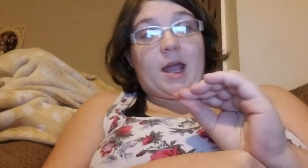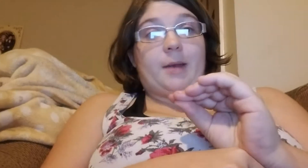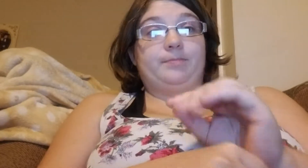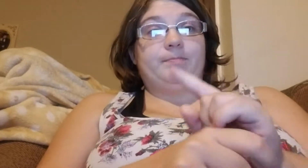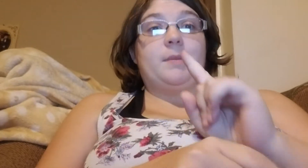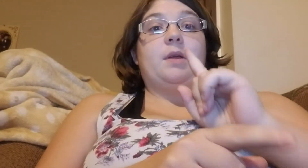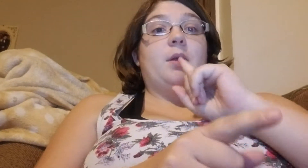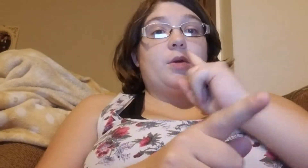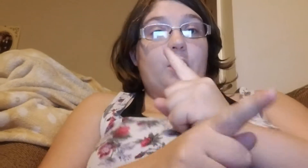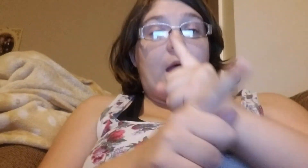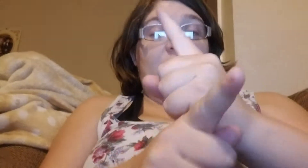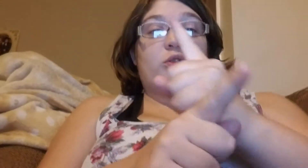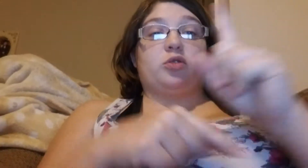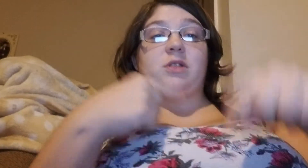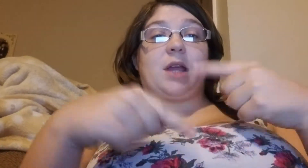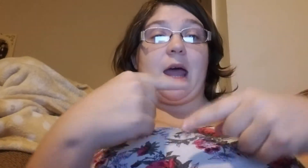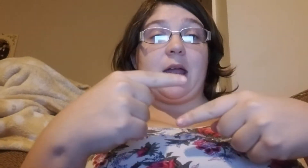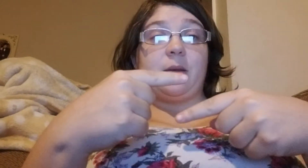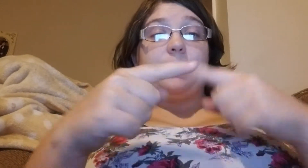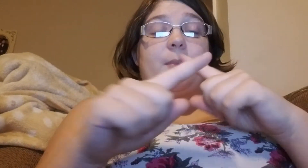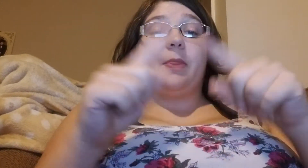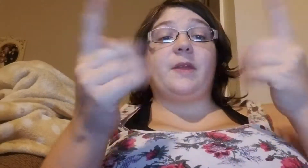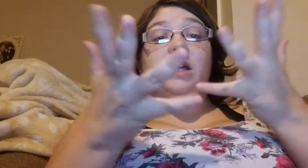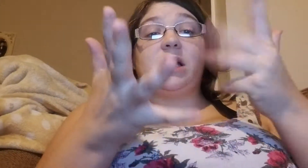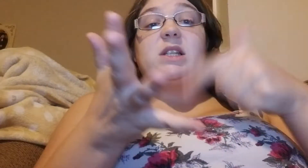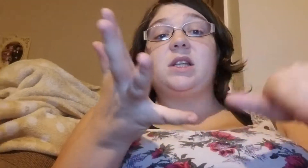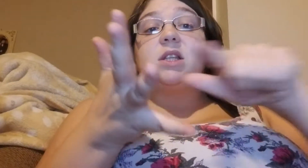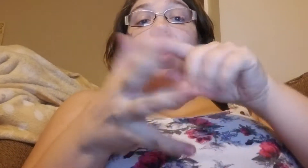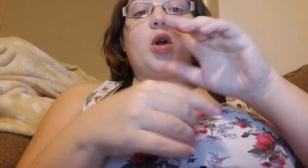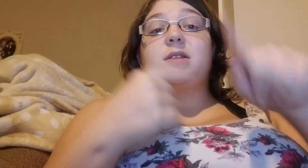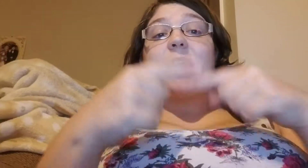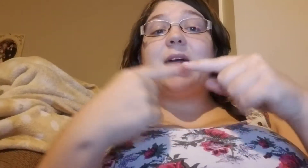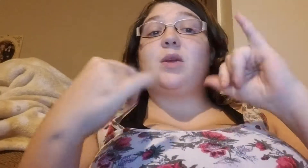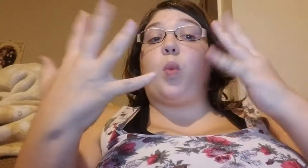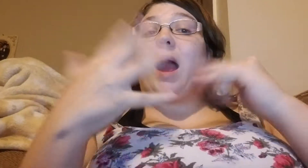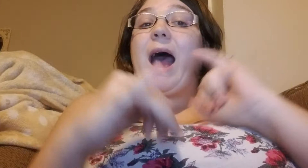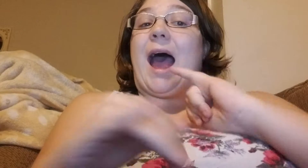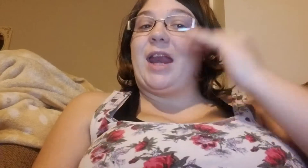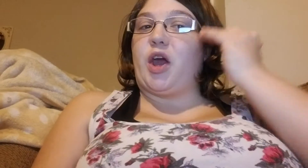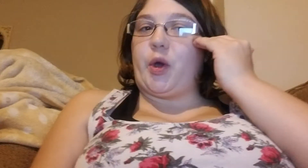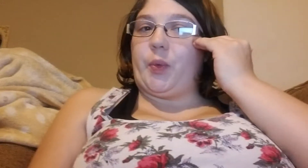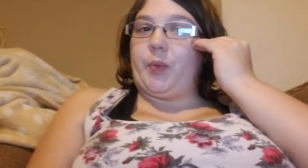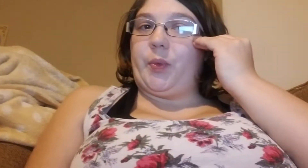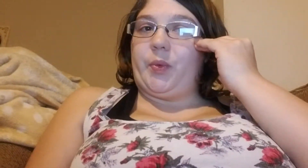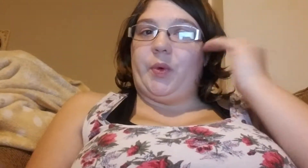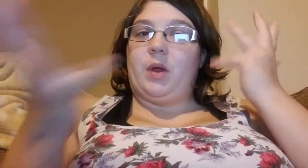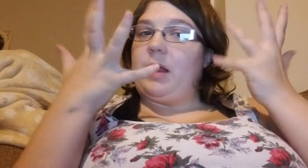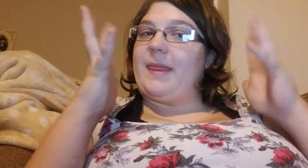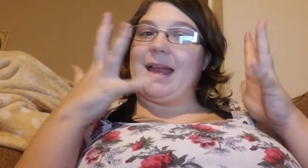100% actual sign, but these sign what I know. That's